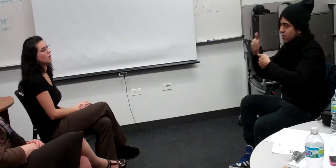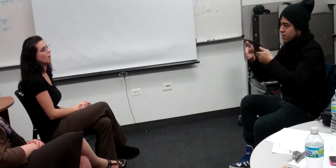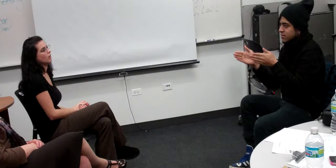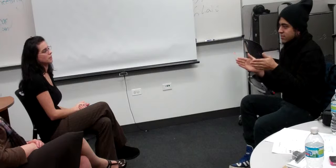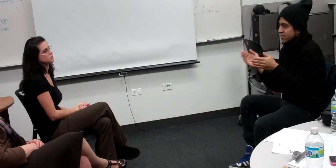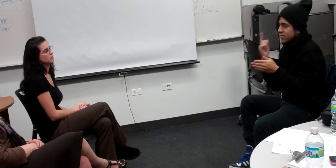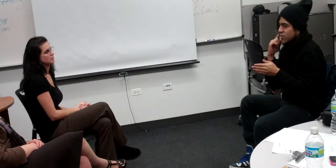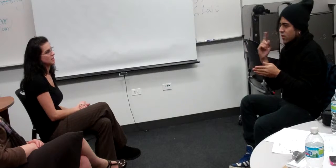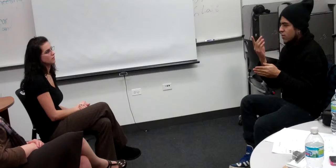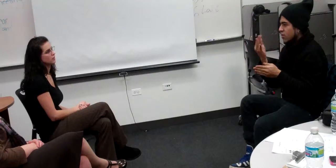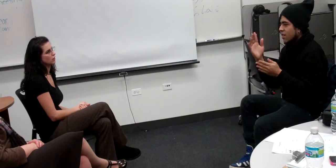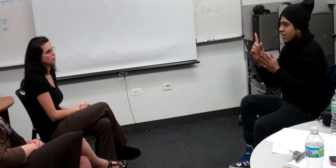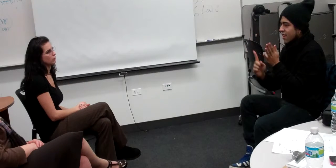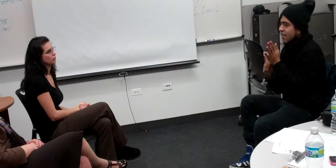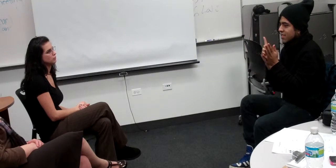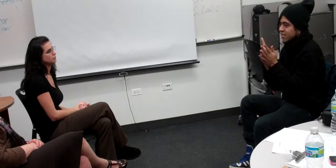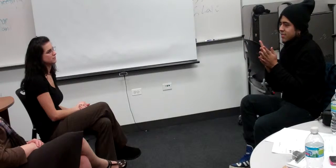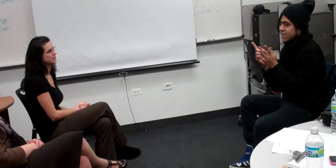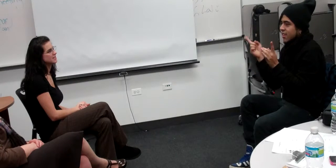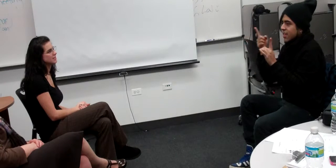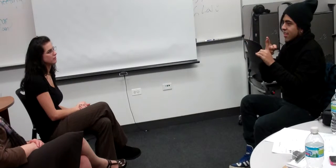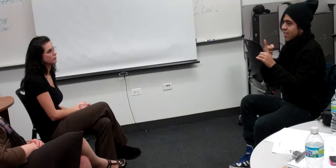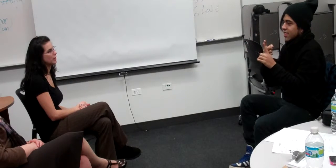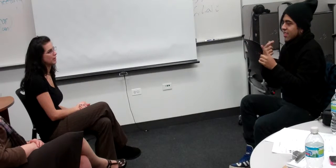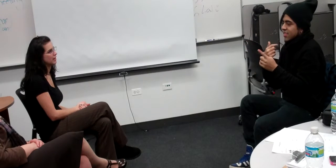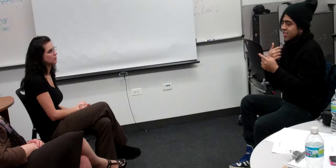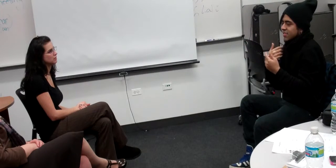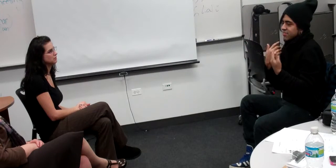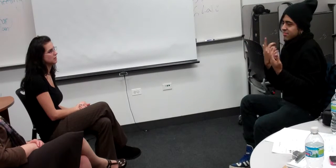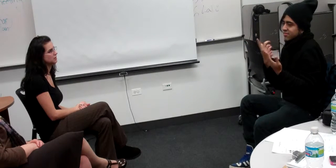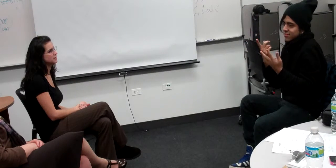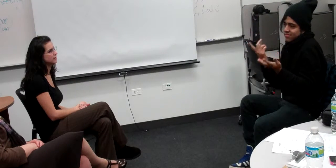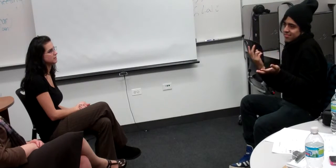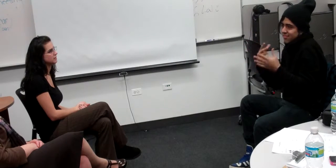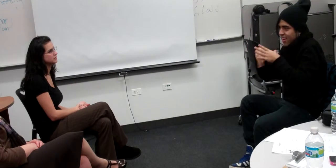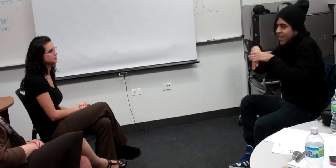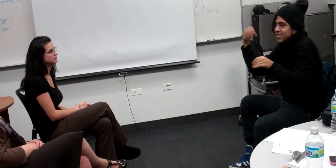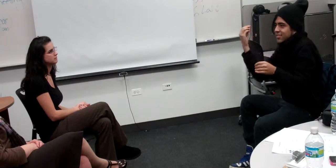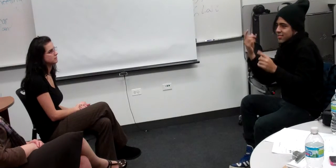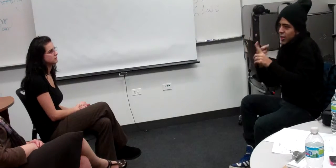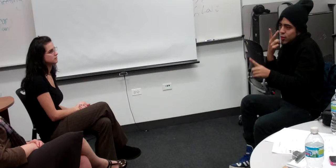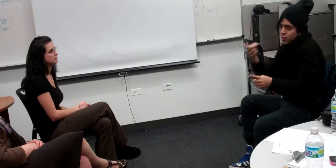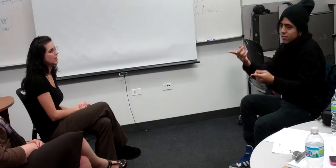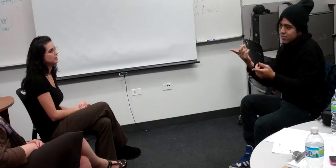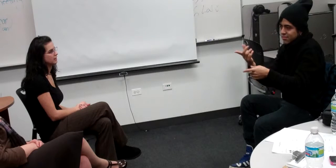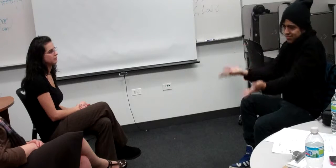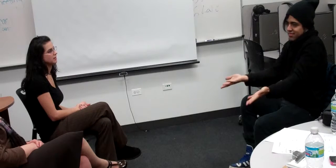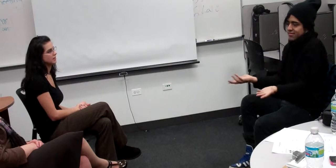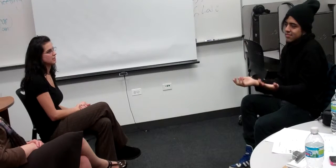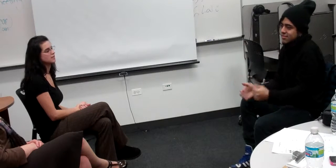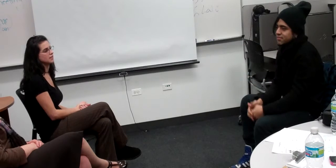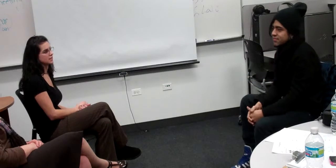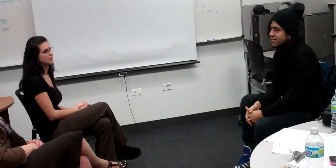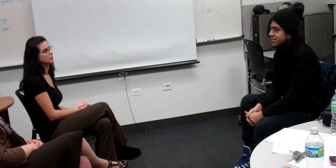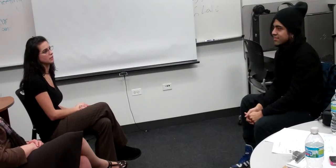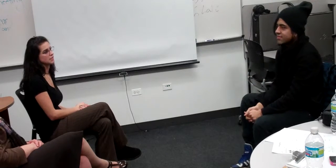Oh, I just wanted to stay in the dark room. I stayed there for about an hour until I left, and then I decided to come home and see